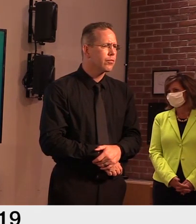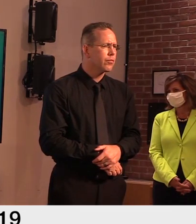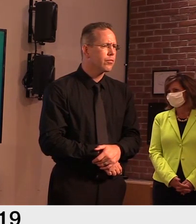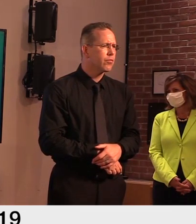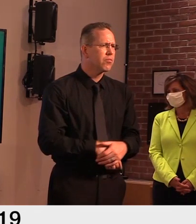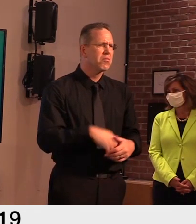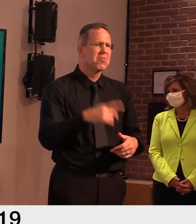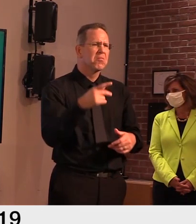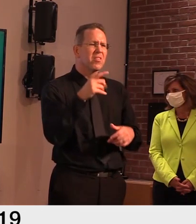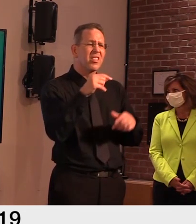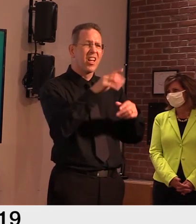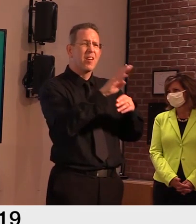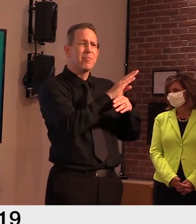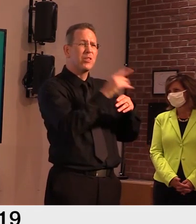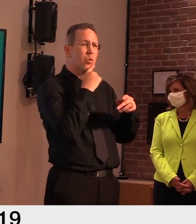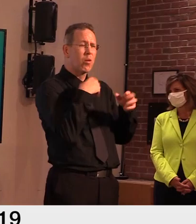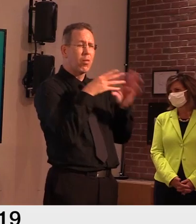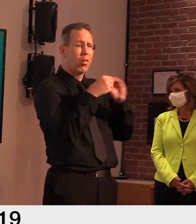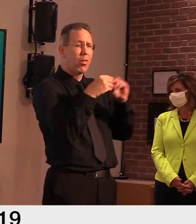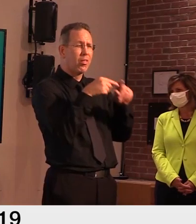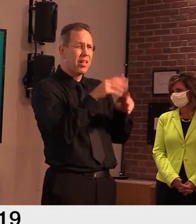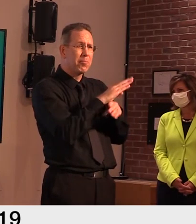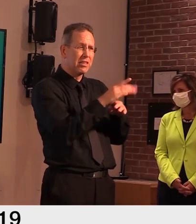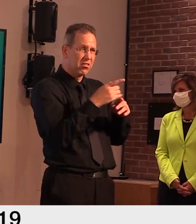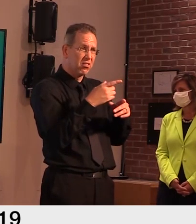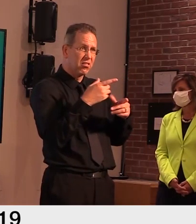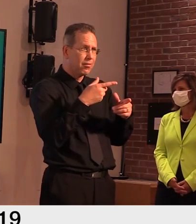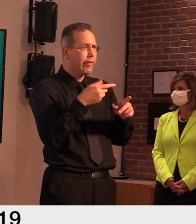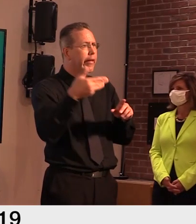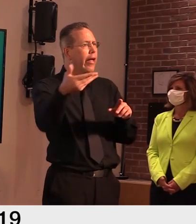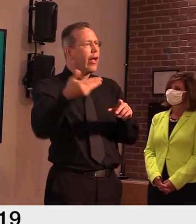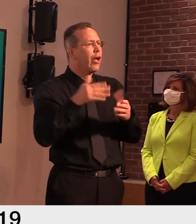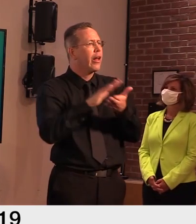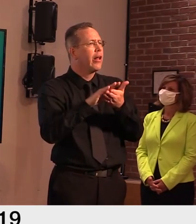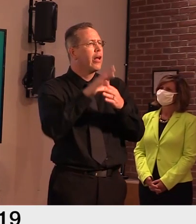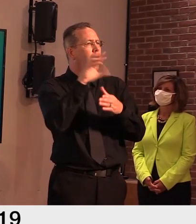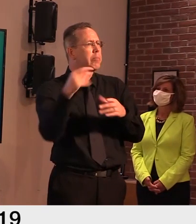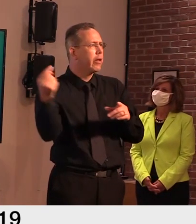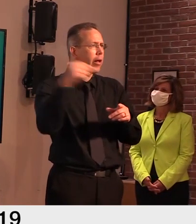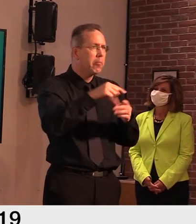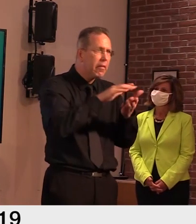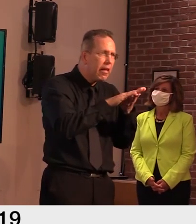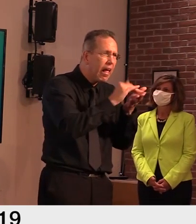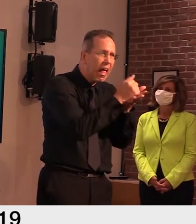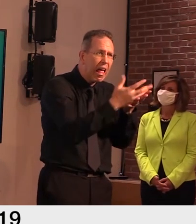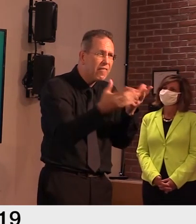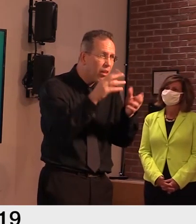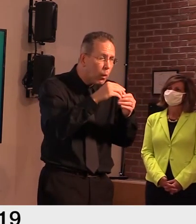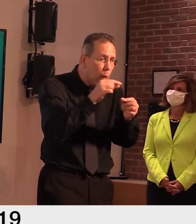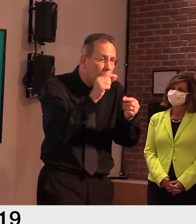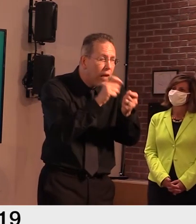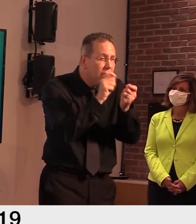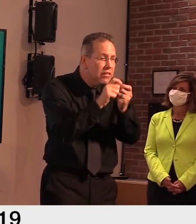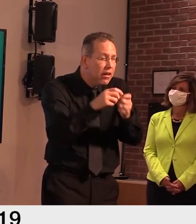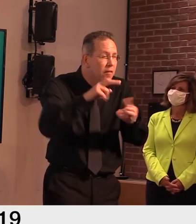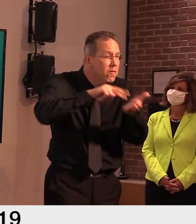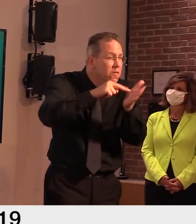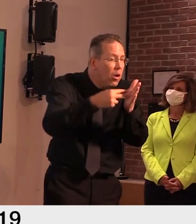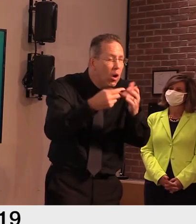did that cleaning crew have to come in and disinfect or clean every item and